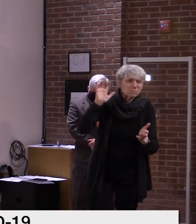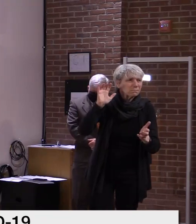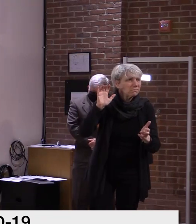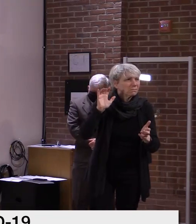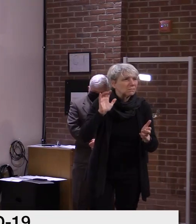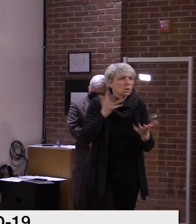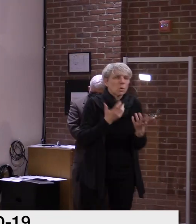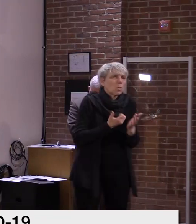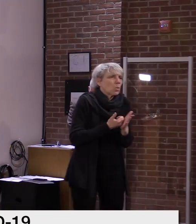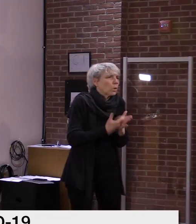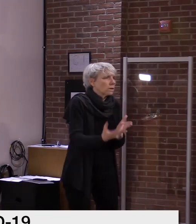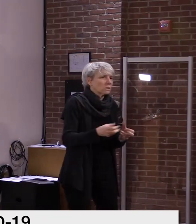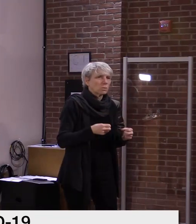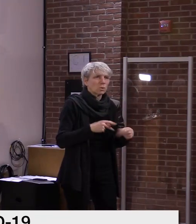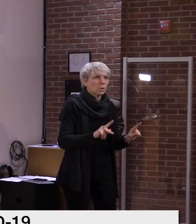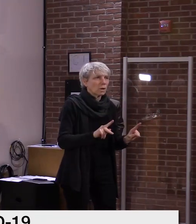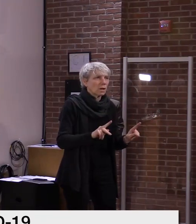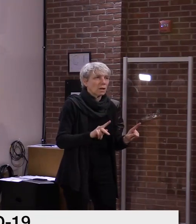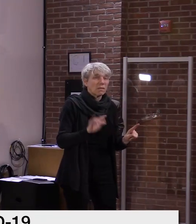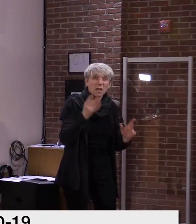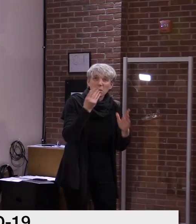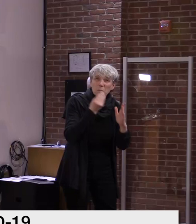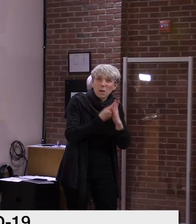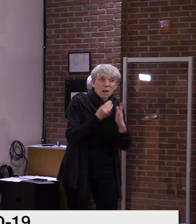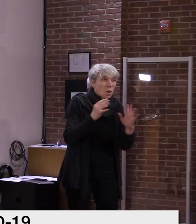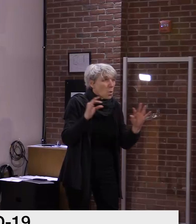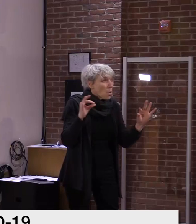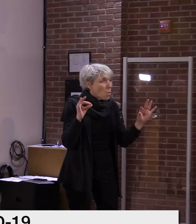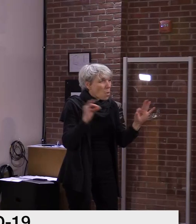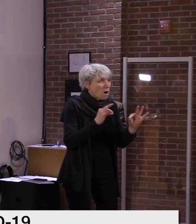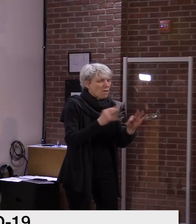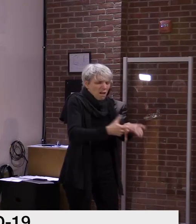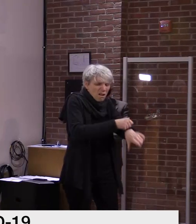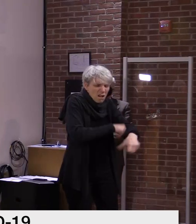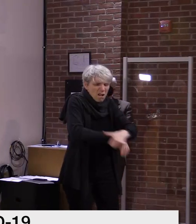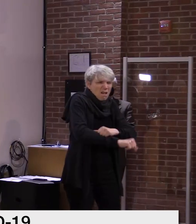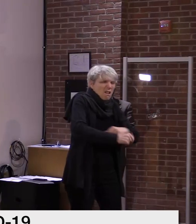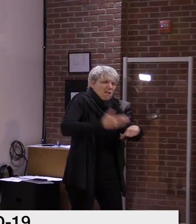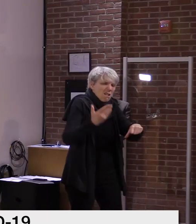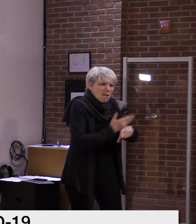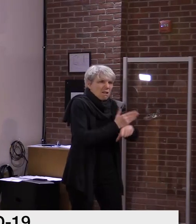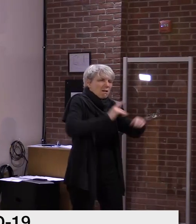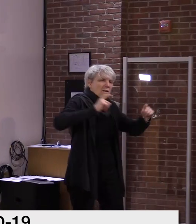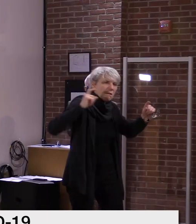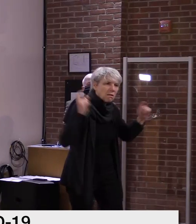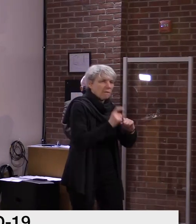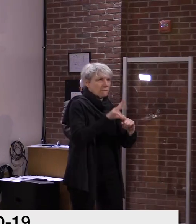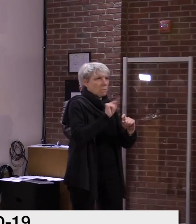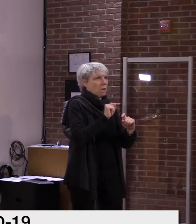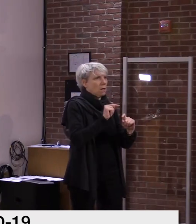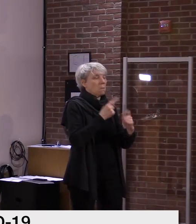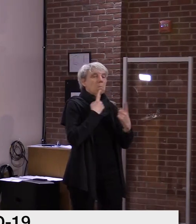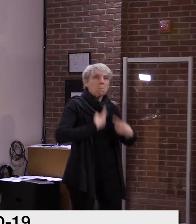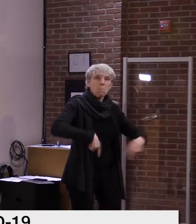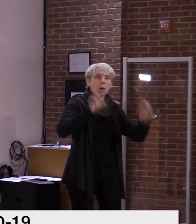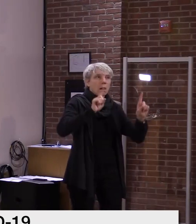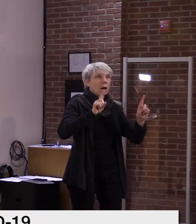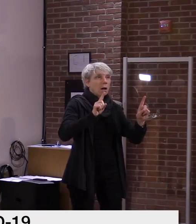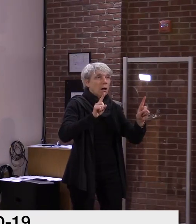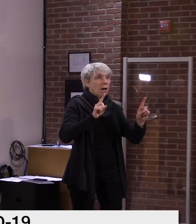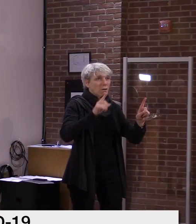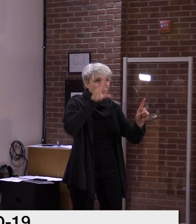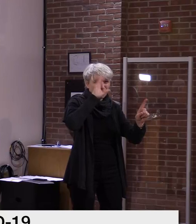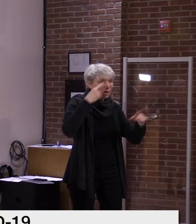to really transform Vermont in many ways that we all have